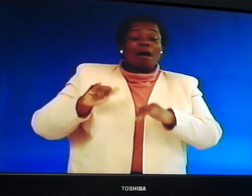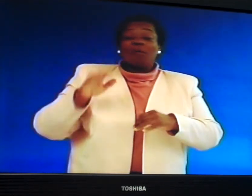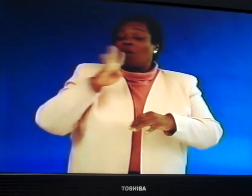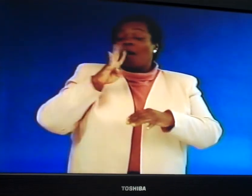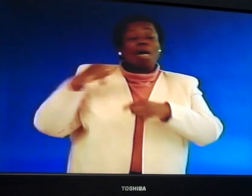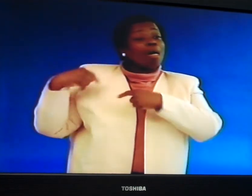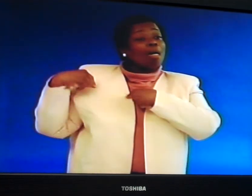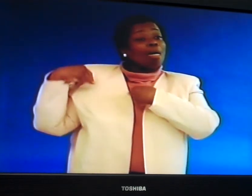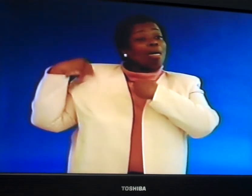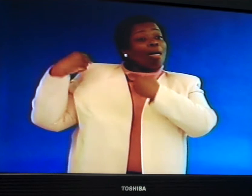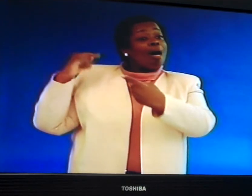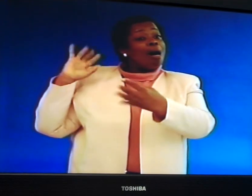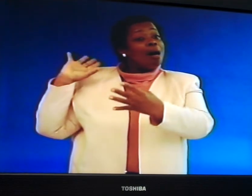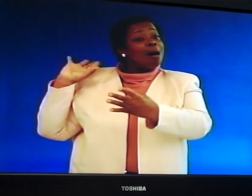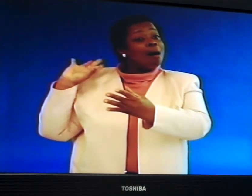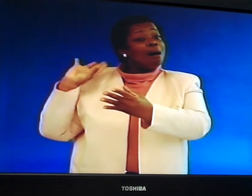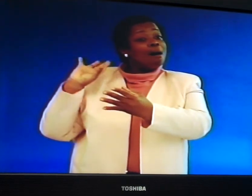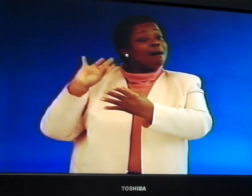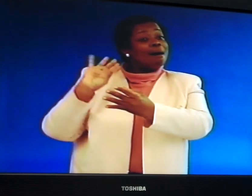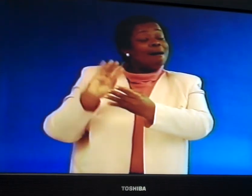Now, Stokey was very successful.